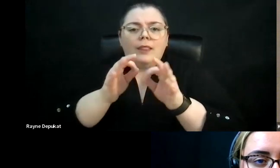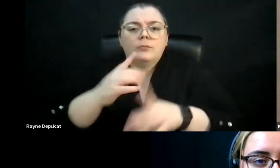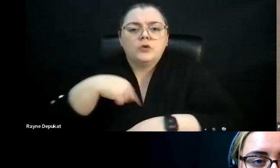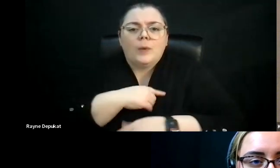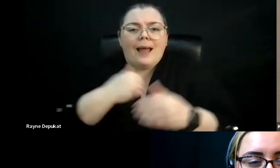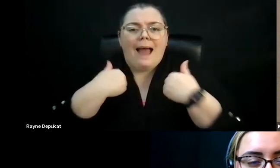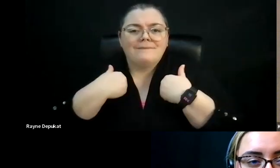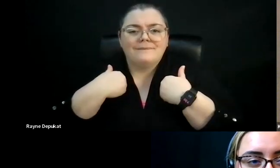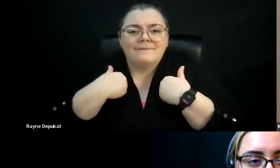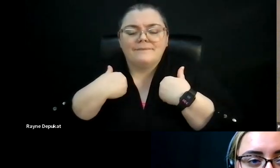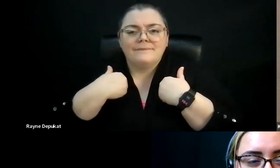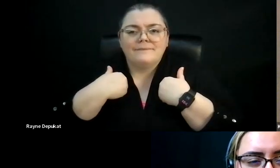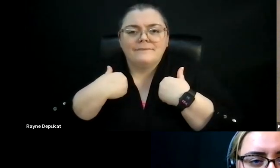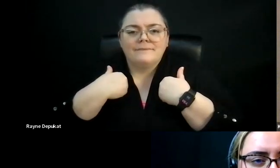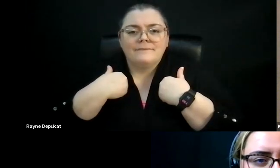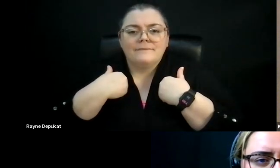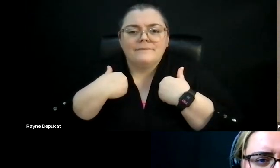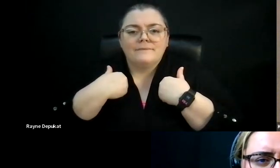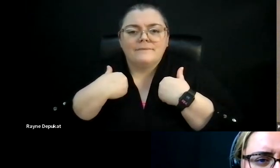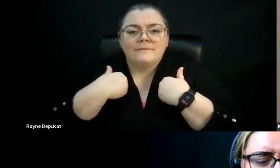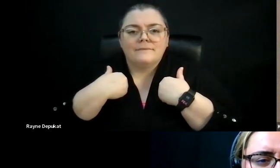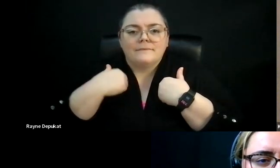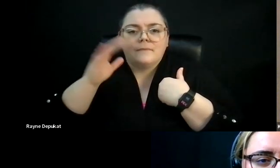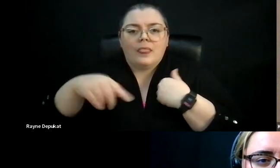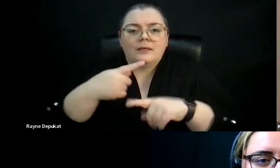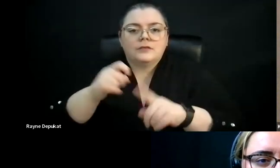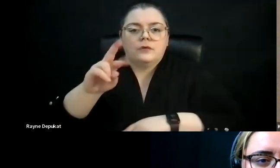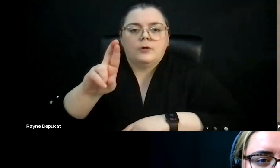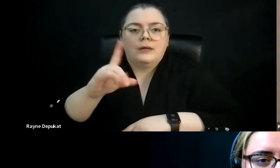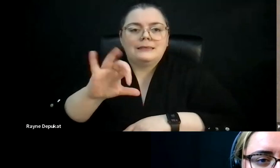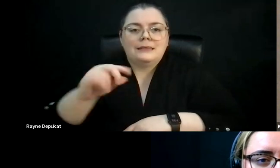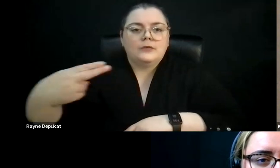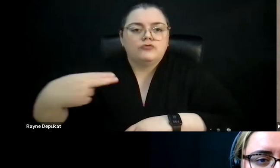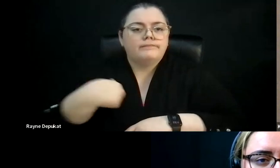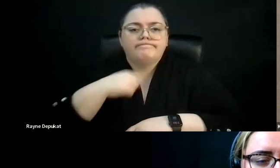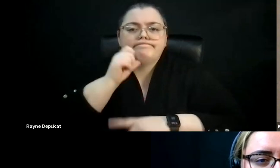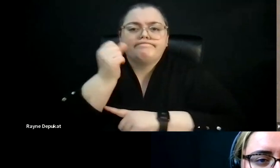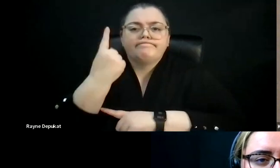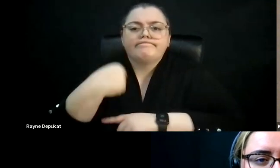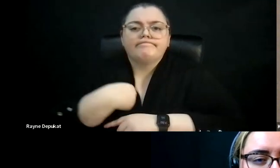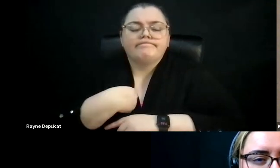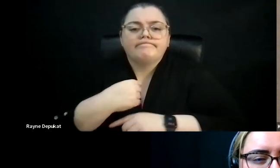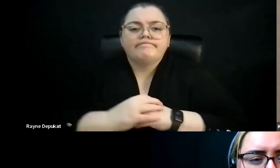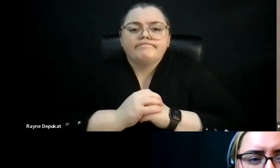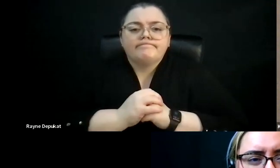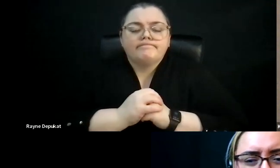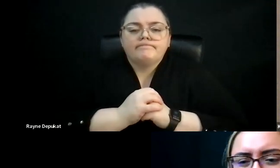30-minute reminder for the interpreters we have. That's from the Rhode Island Commission Deaf and Hard of Hearing. I don't know what that